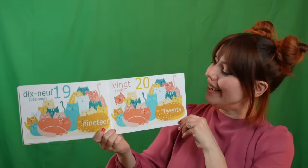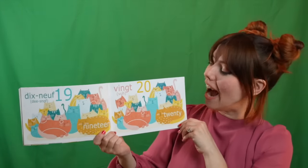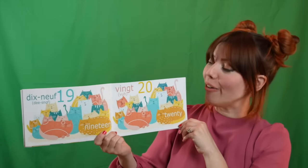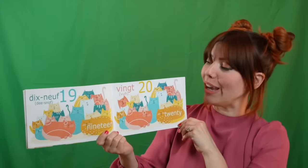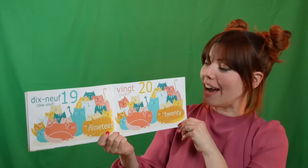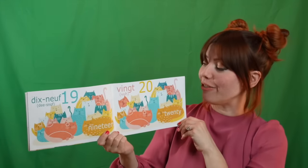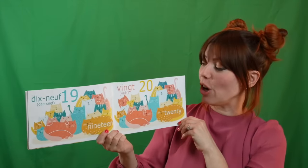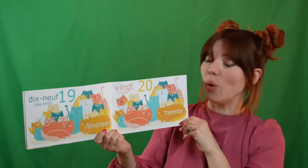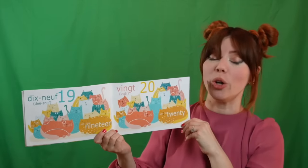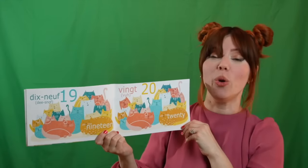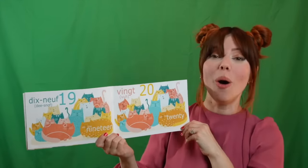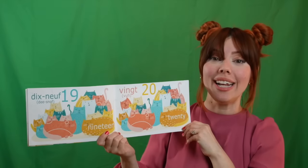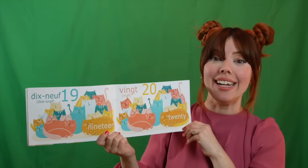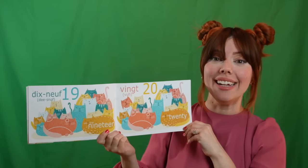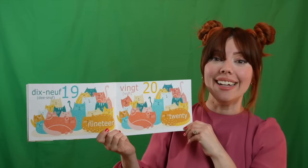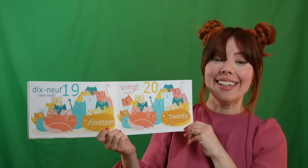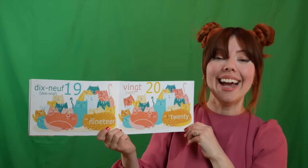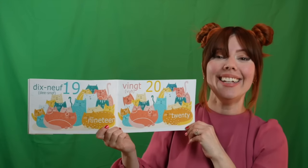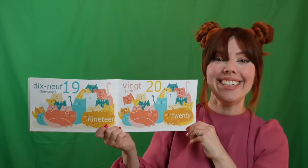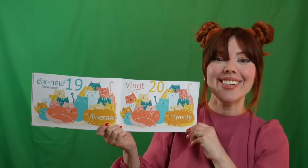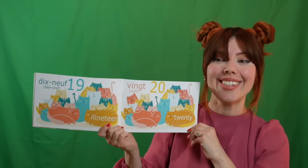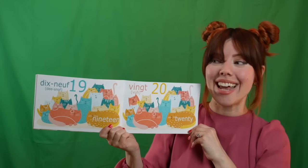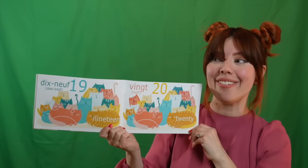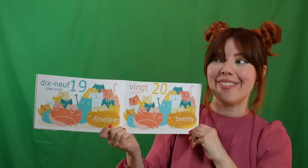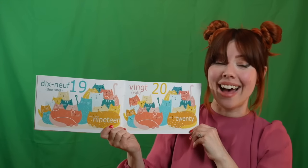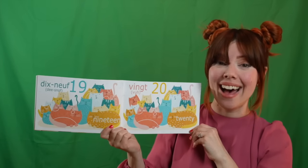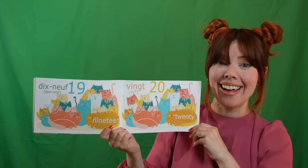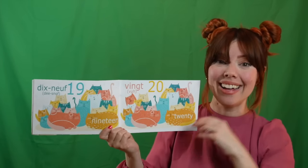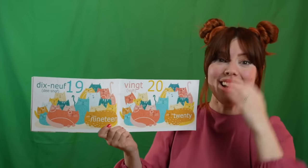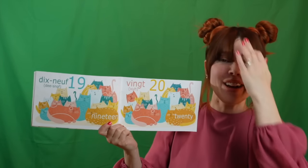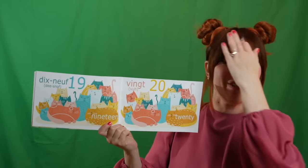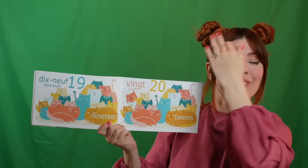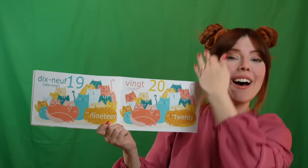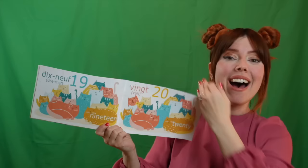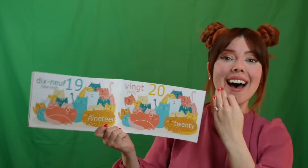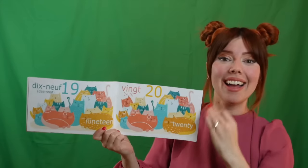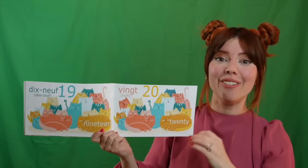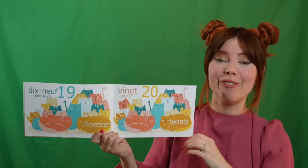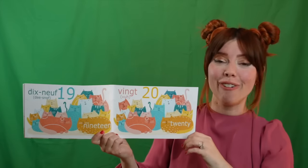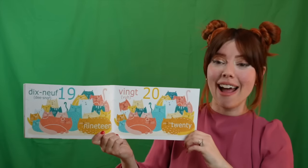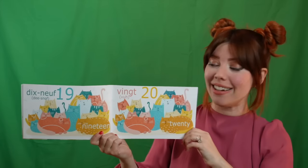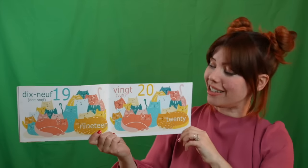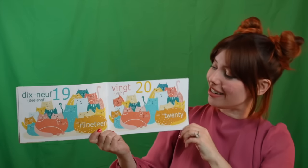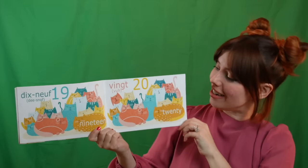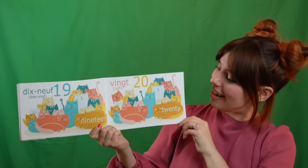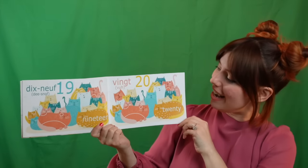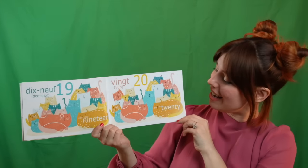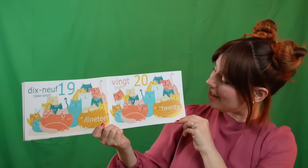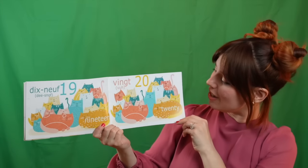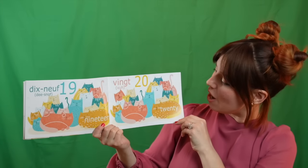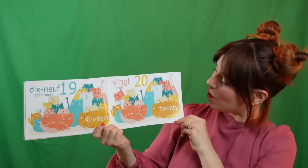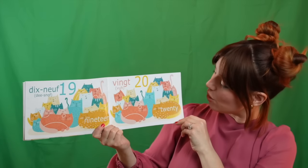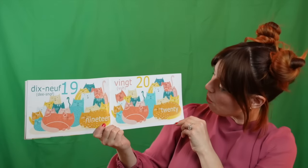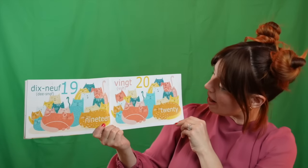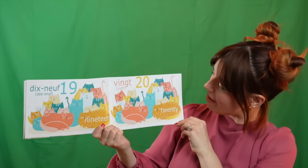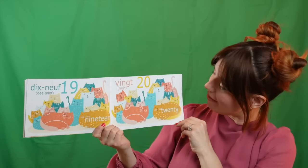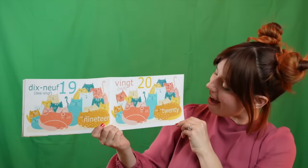Now we have to go to 20. Can you say 20? 20 in French is 20.